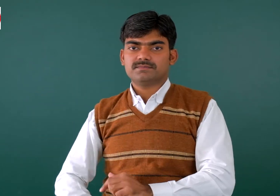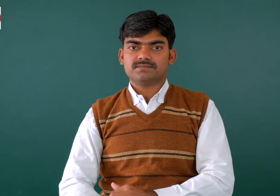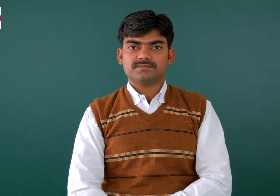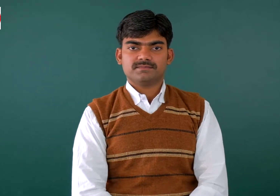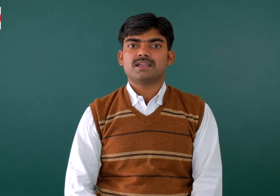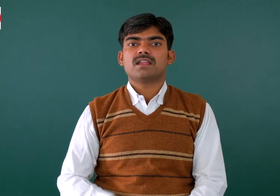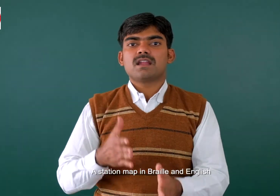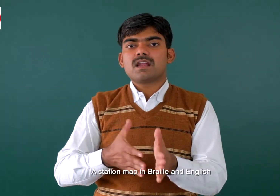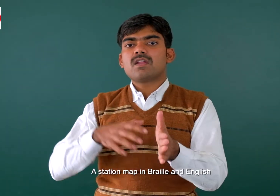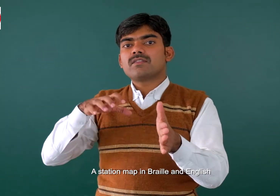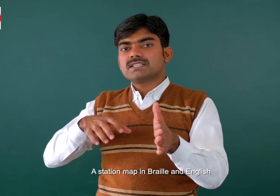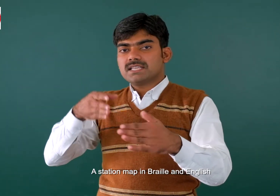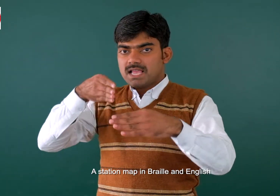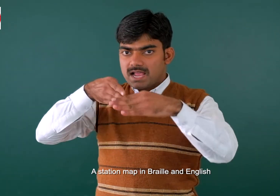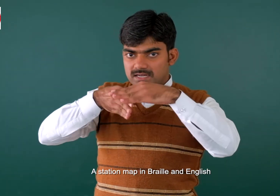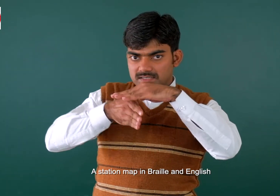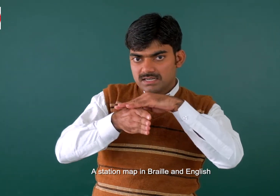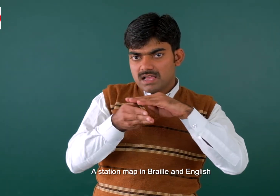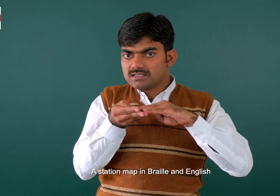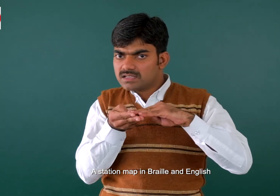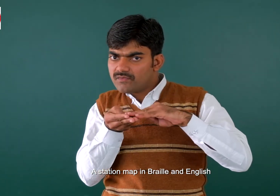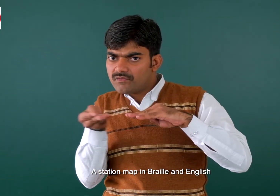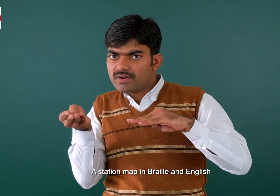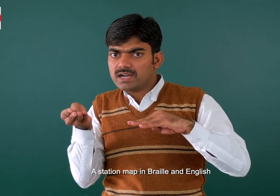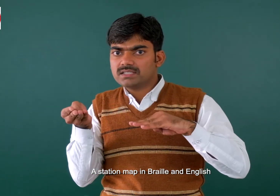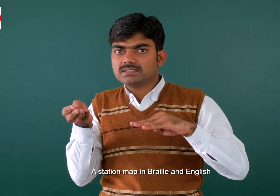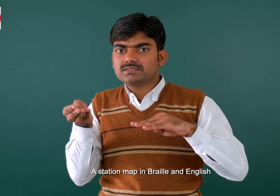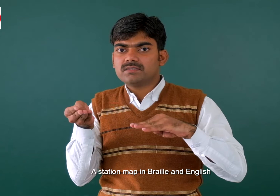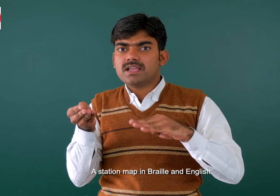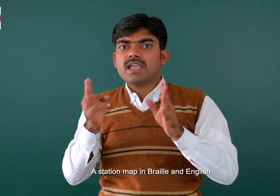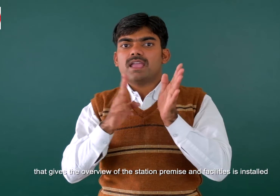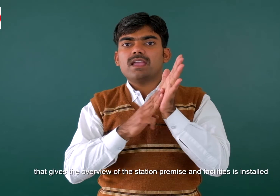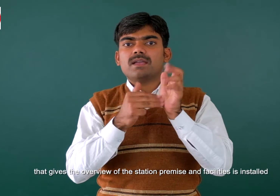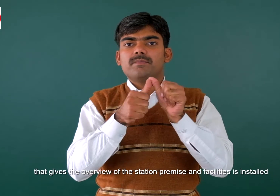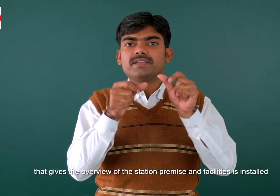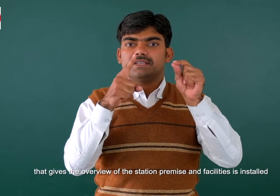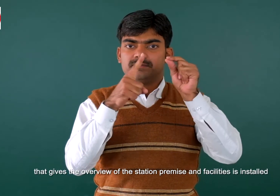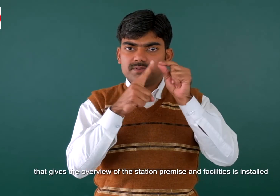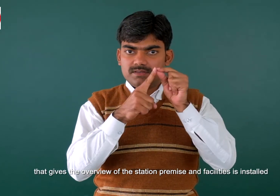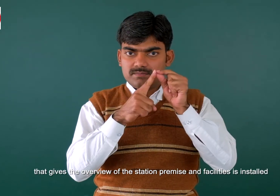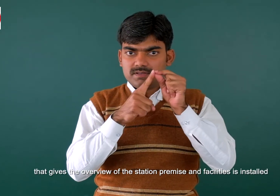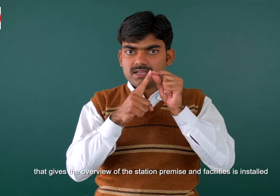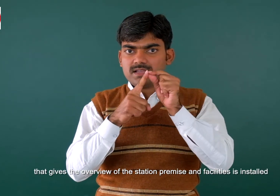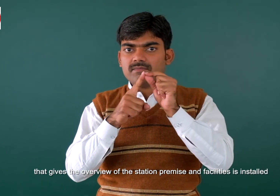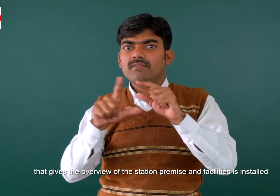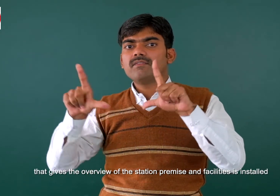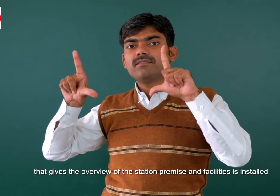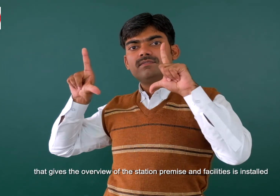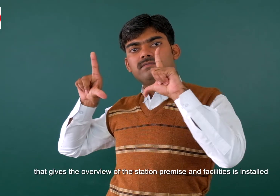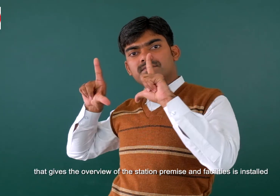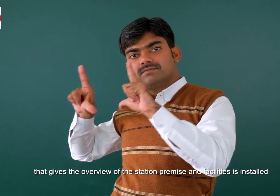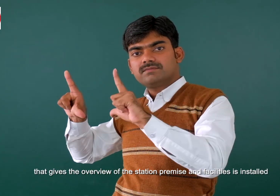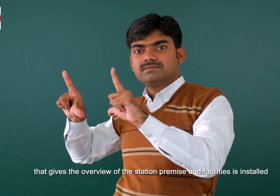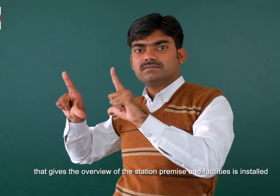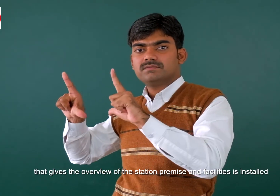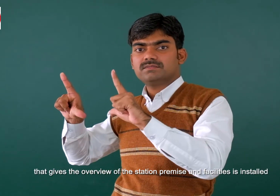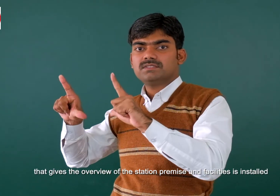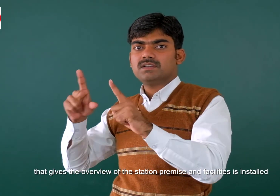A station map in braille and English that gives the overview of the station premise and facilities